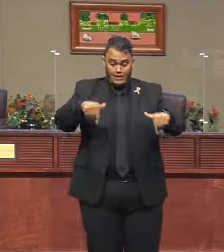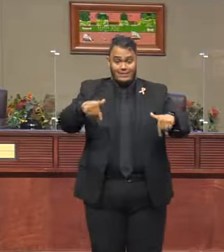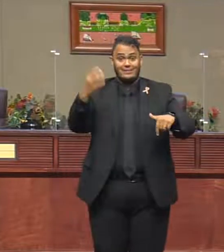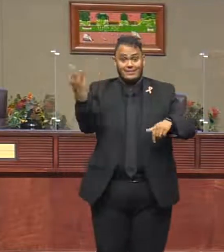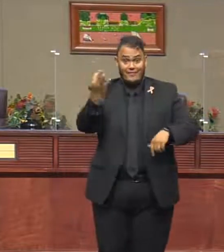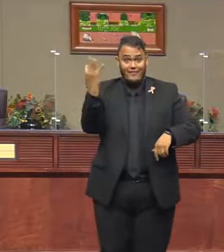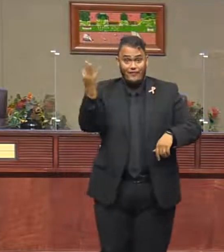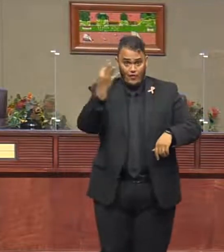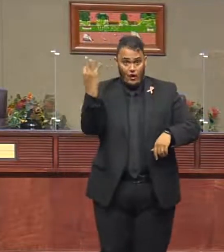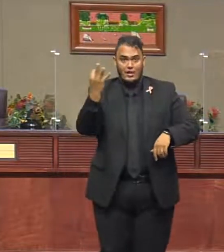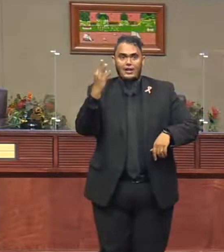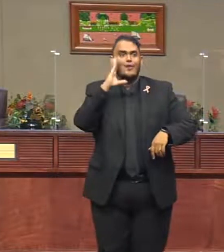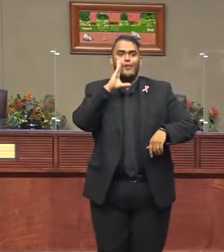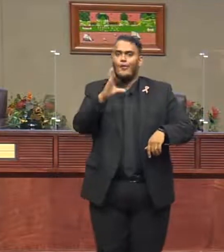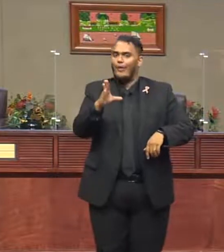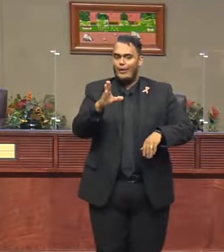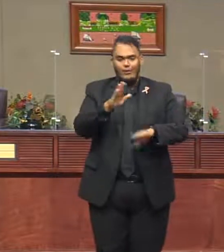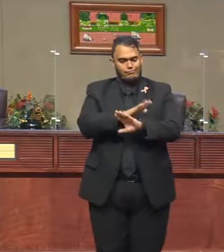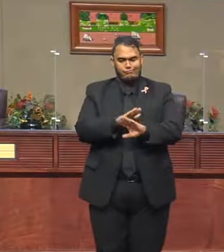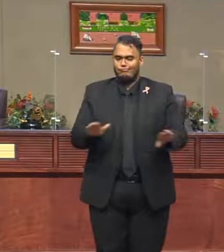they will no longer